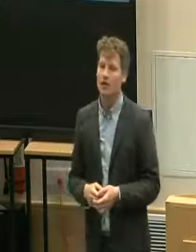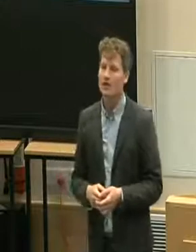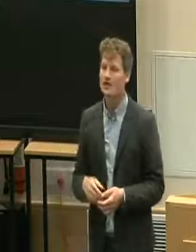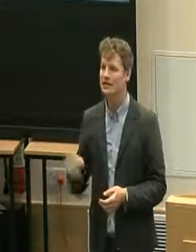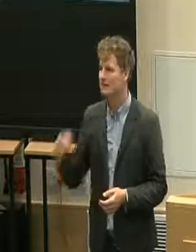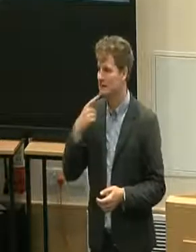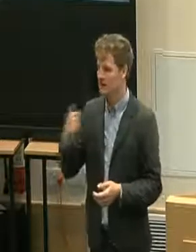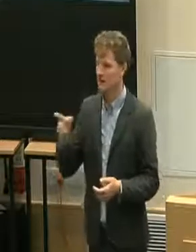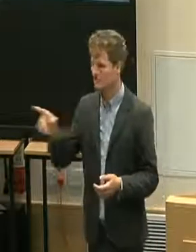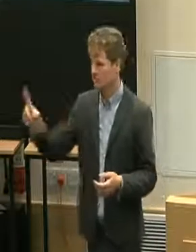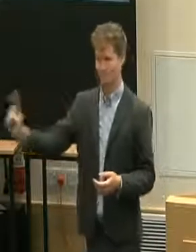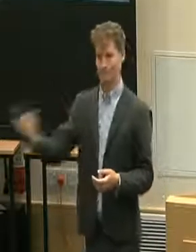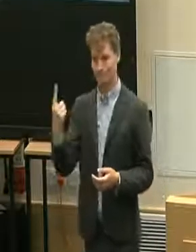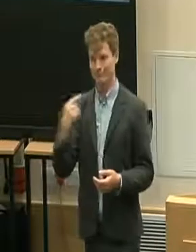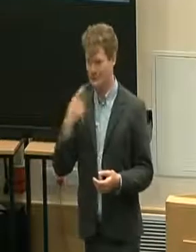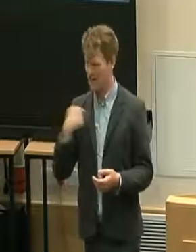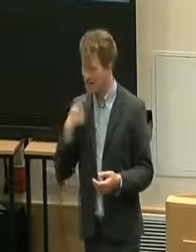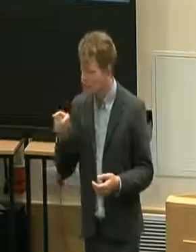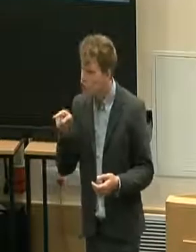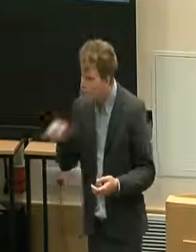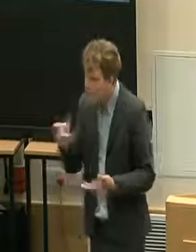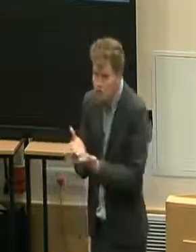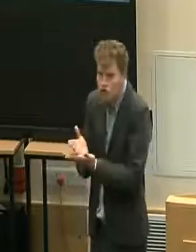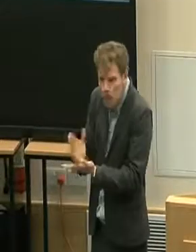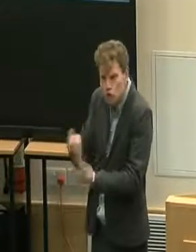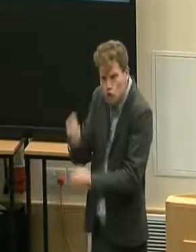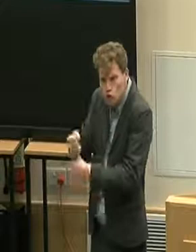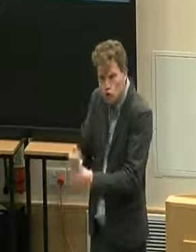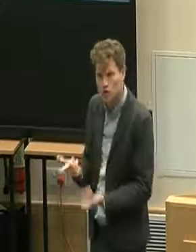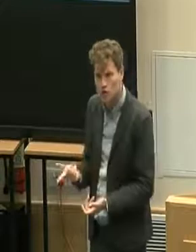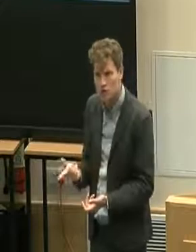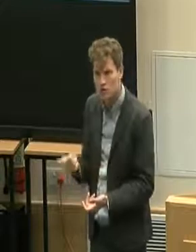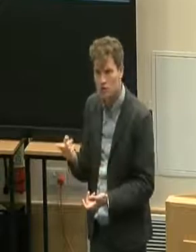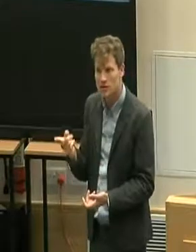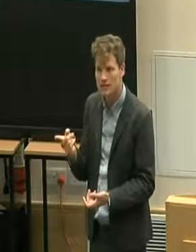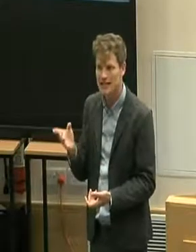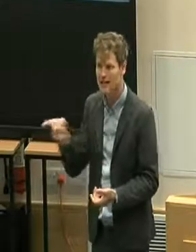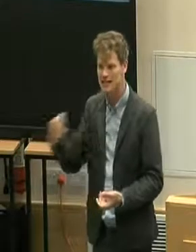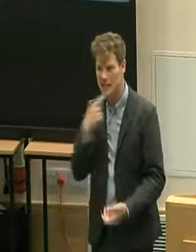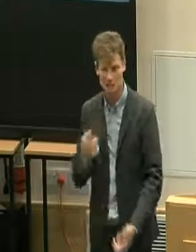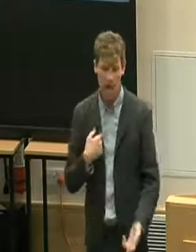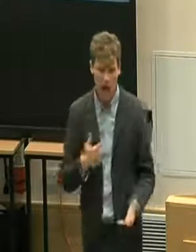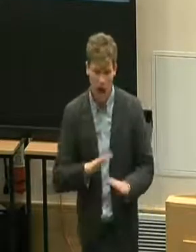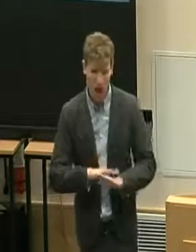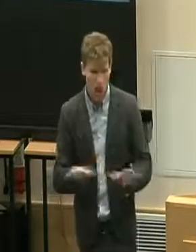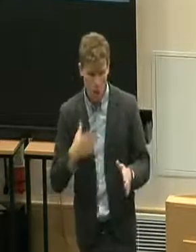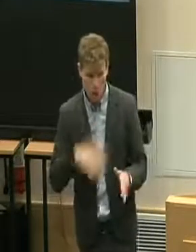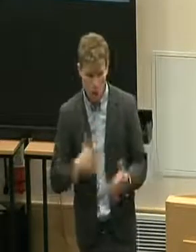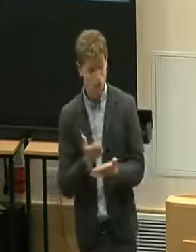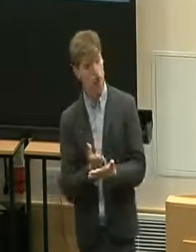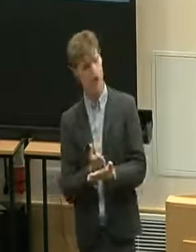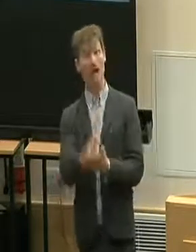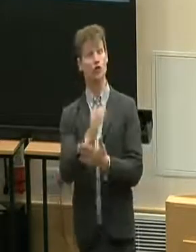a right to a job. I said, you have a right. He said, I don't want a fucking right to a job. I want a job.